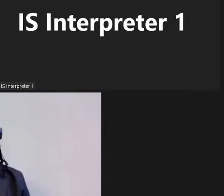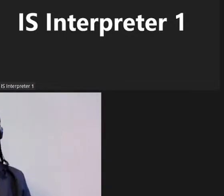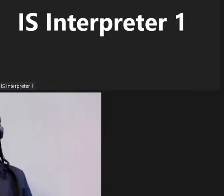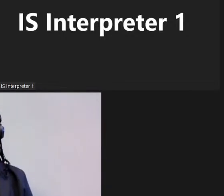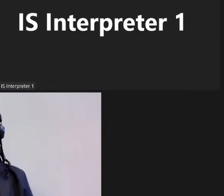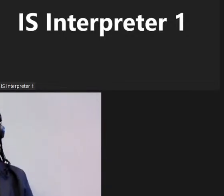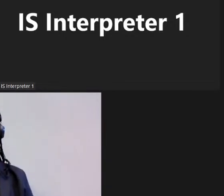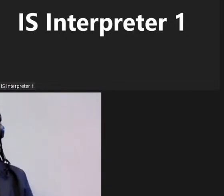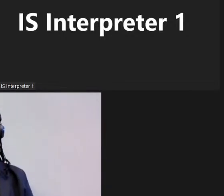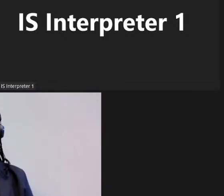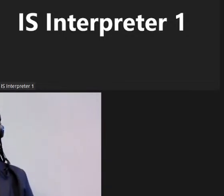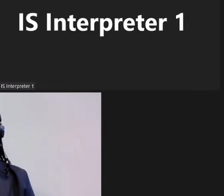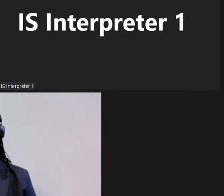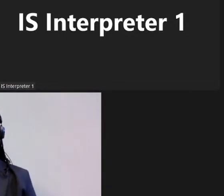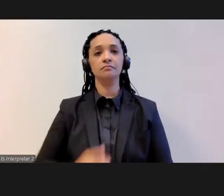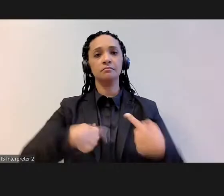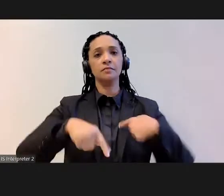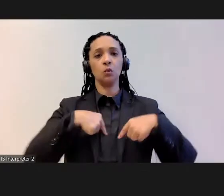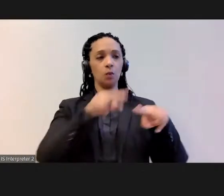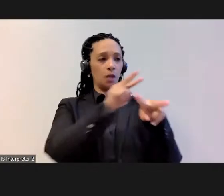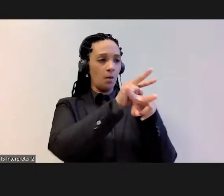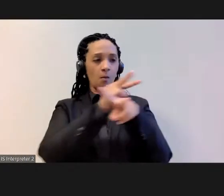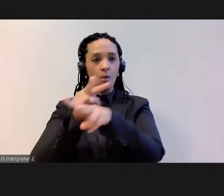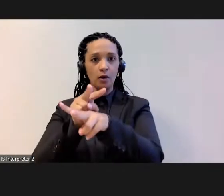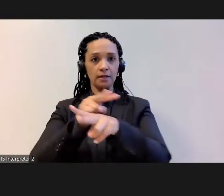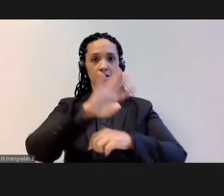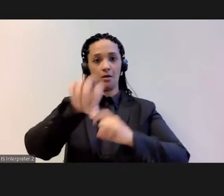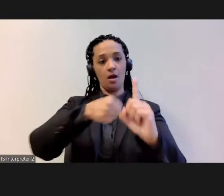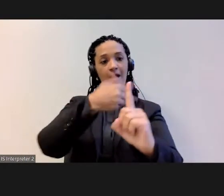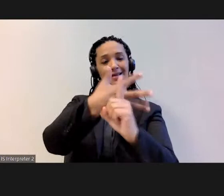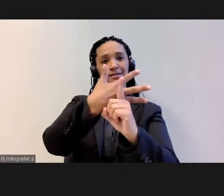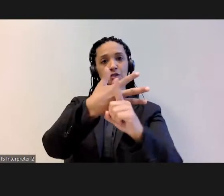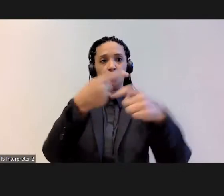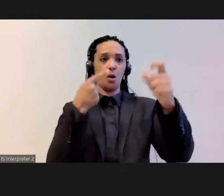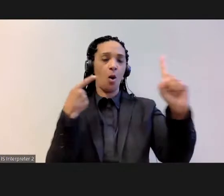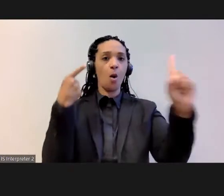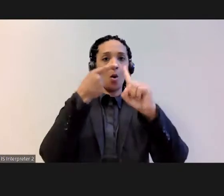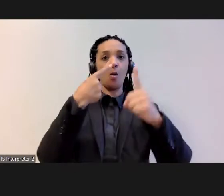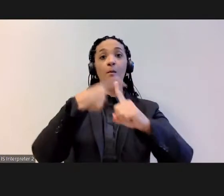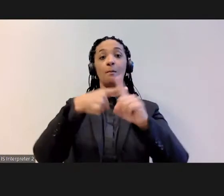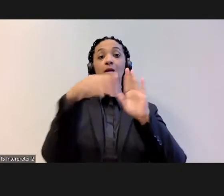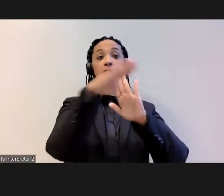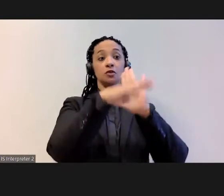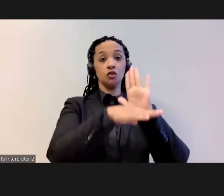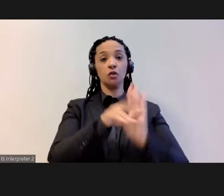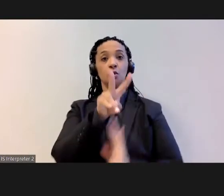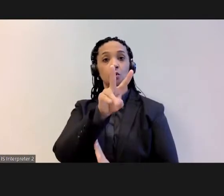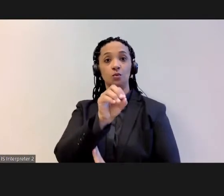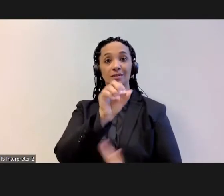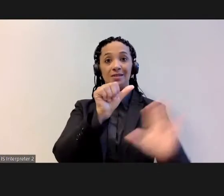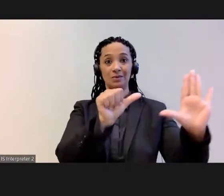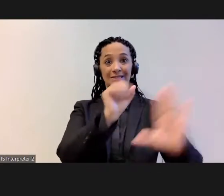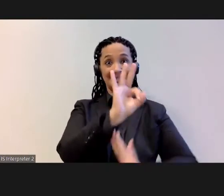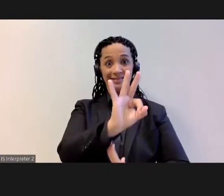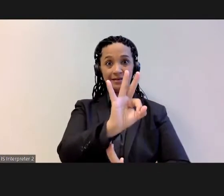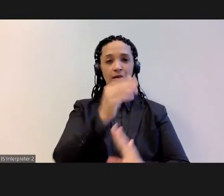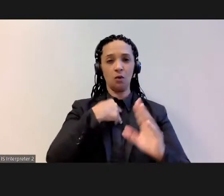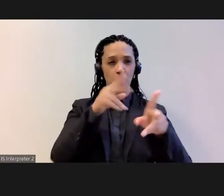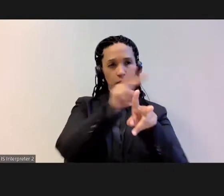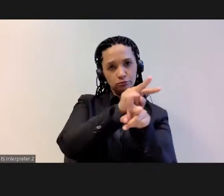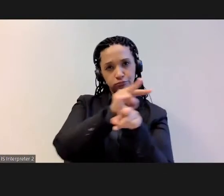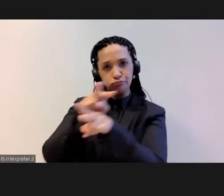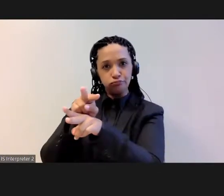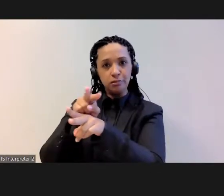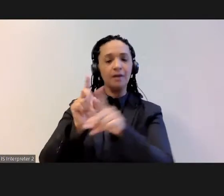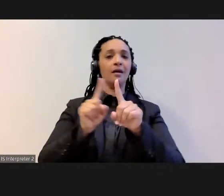monitoring SDG goals and also Agenda 2063. We don't necessarily